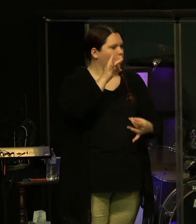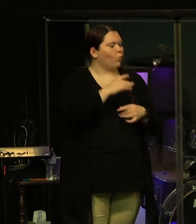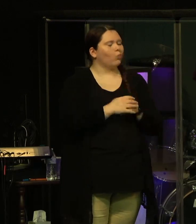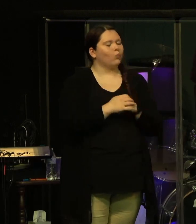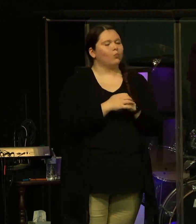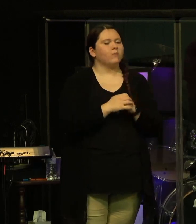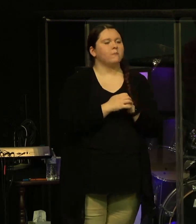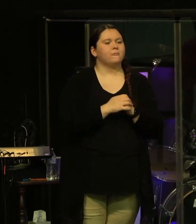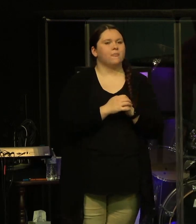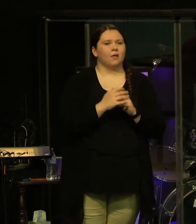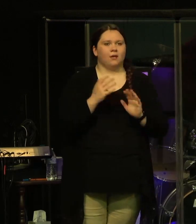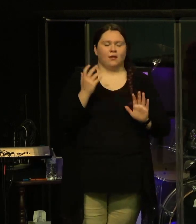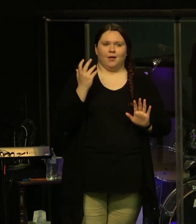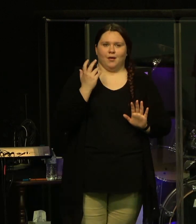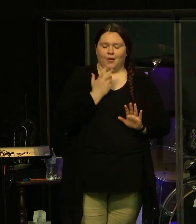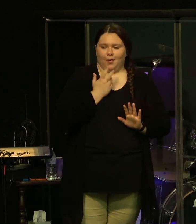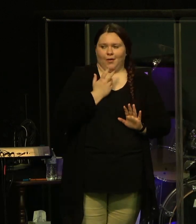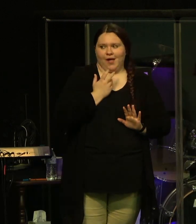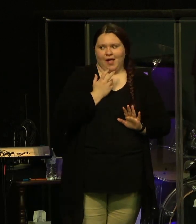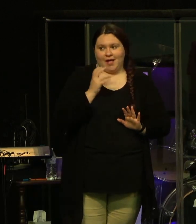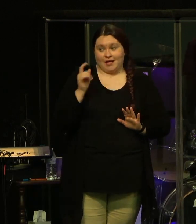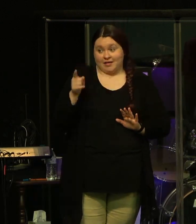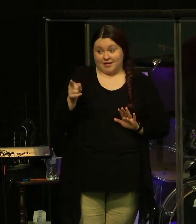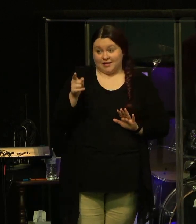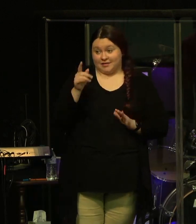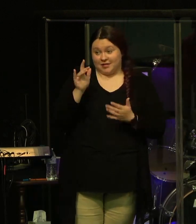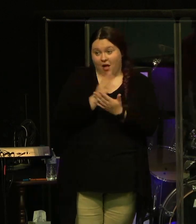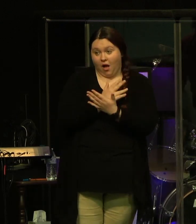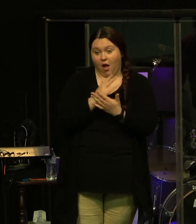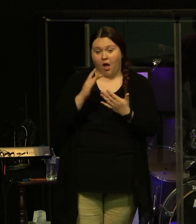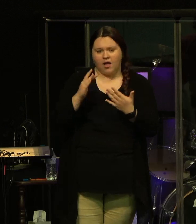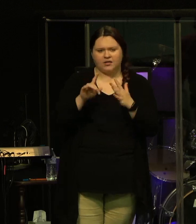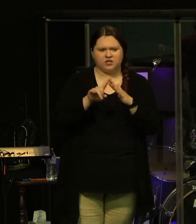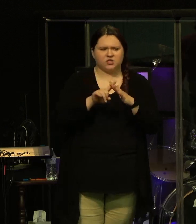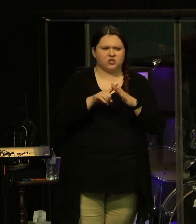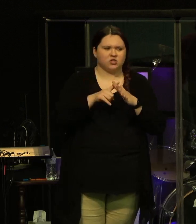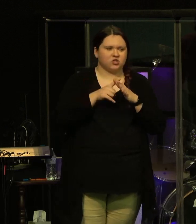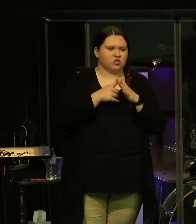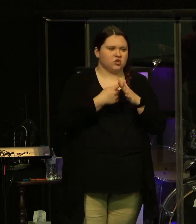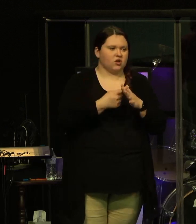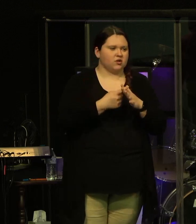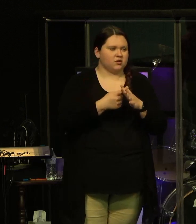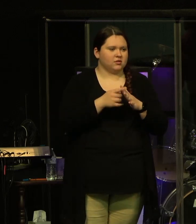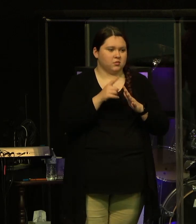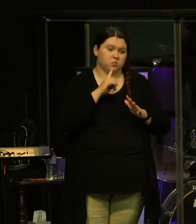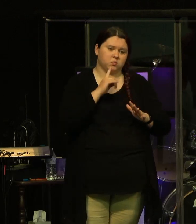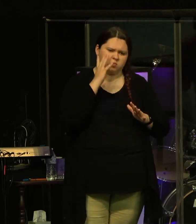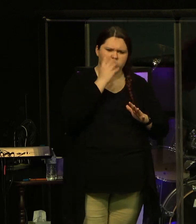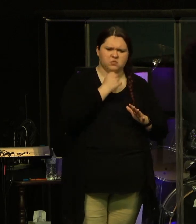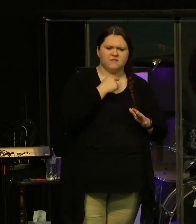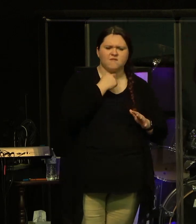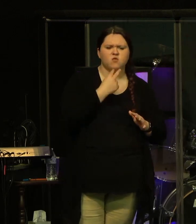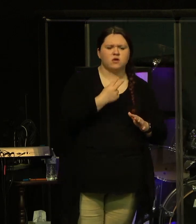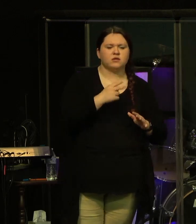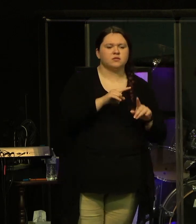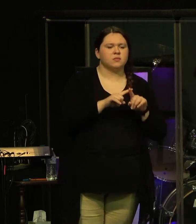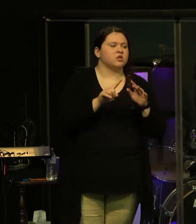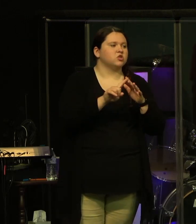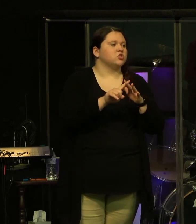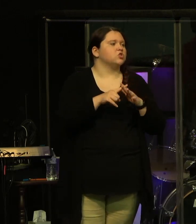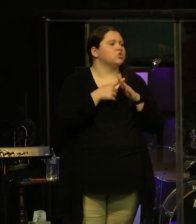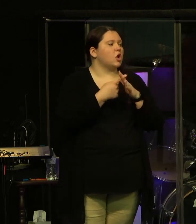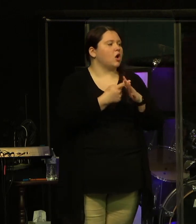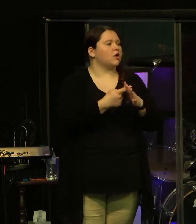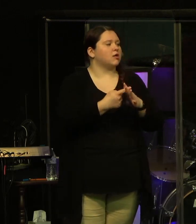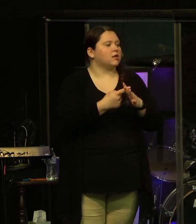And when he sang it, he started out, it's like he had a pretty voice and everything, but he started out,